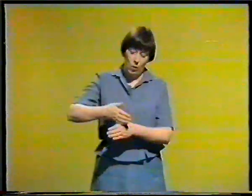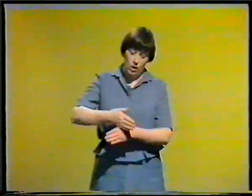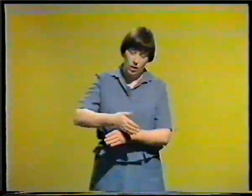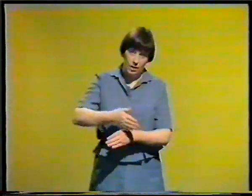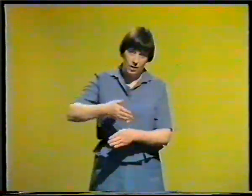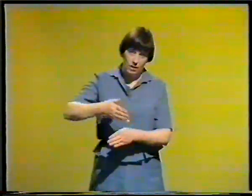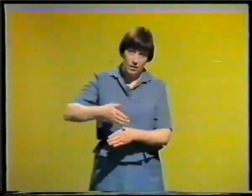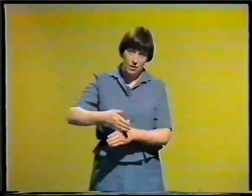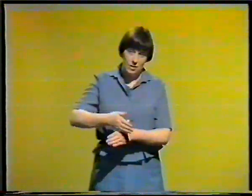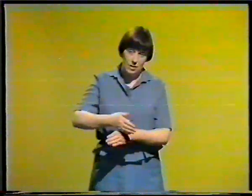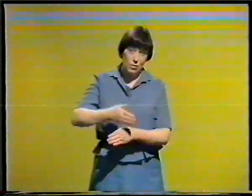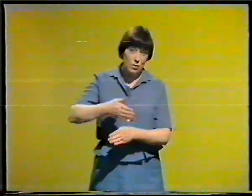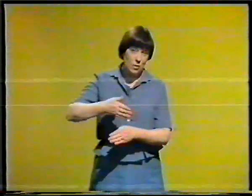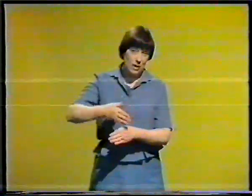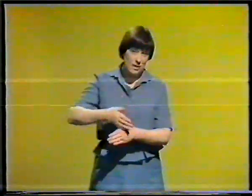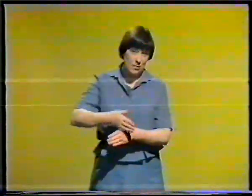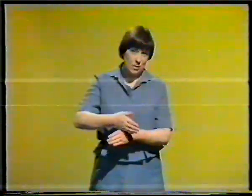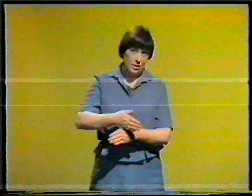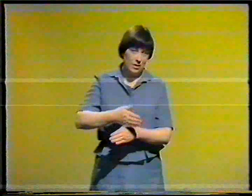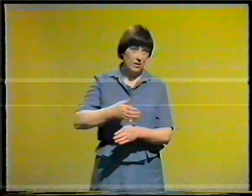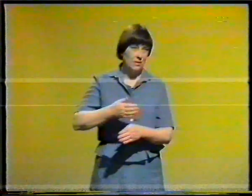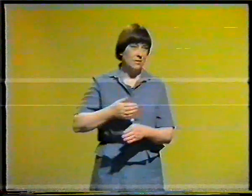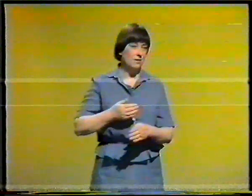work. This is also the place of work.